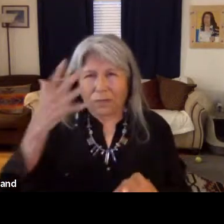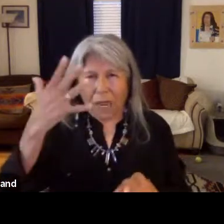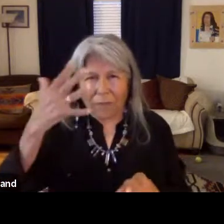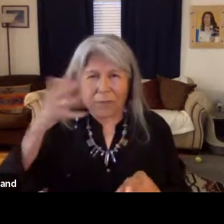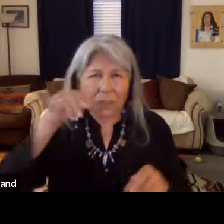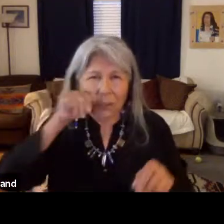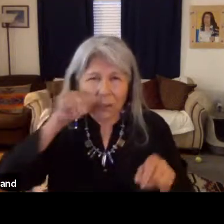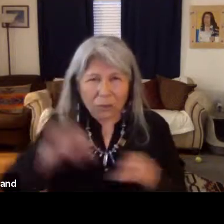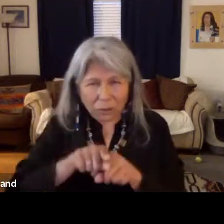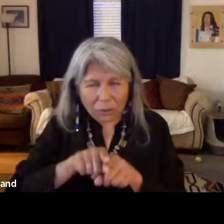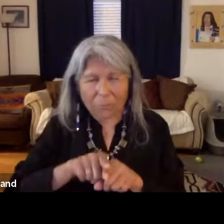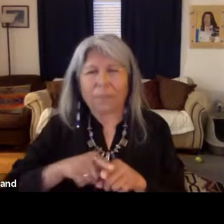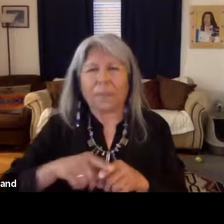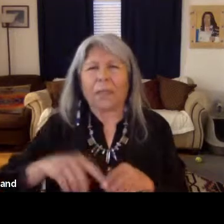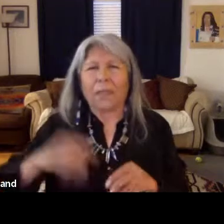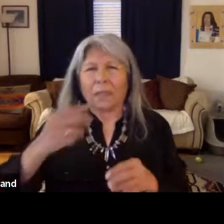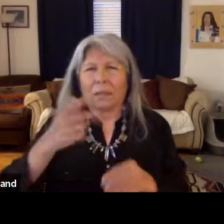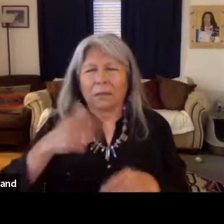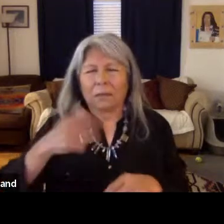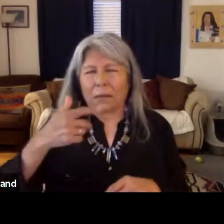I have 2 brothers and 5 sisters.